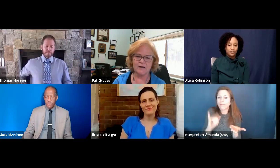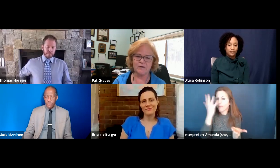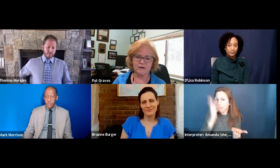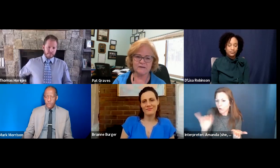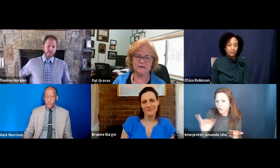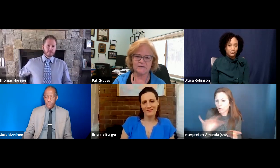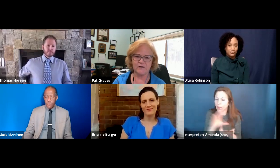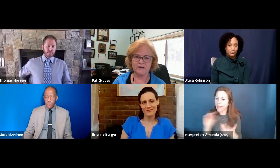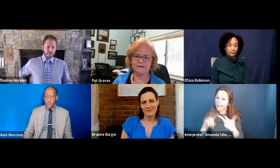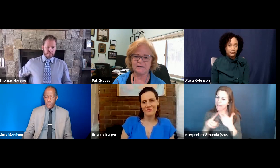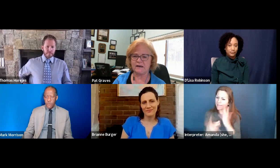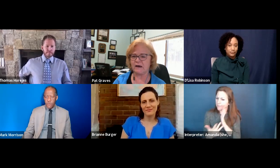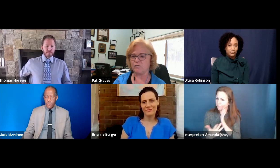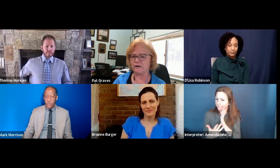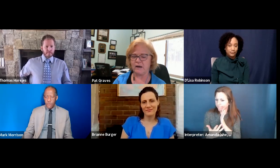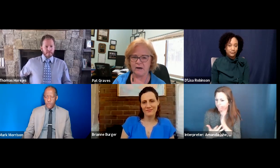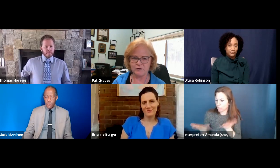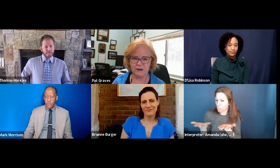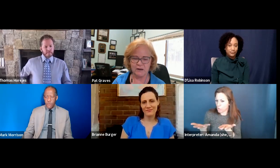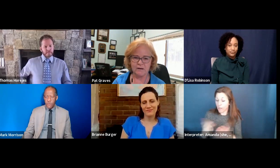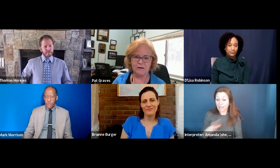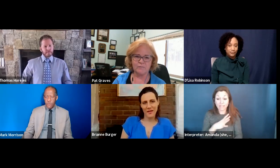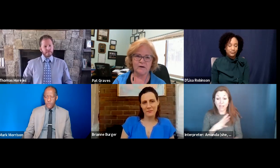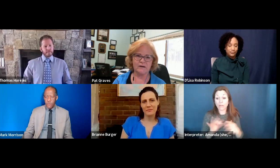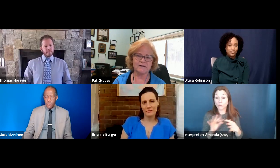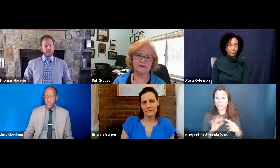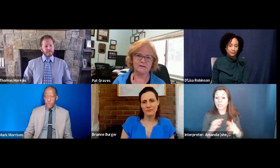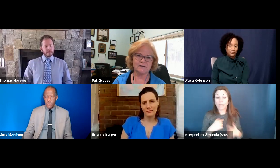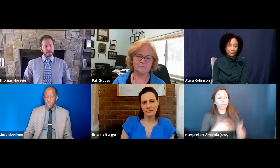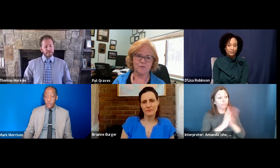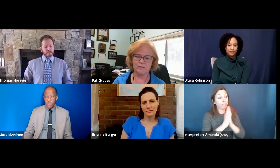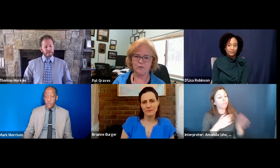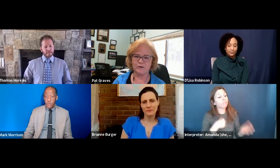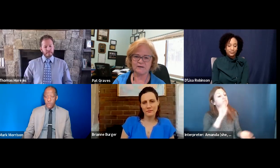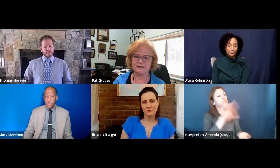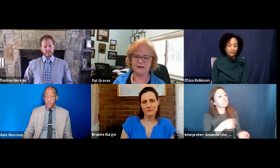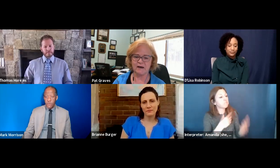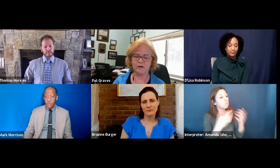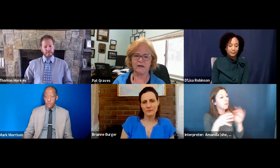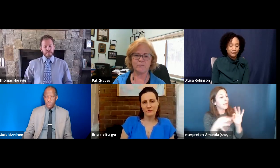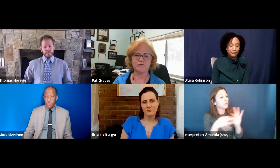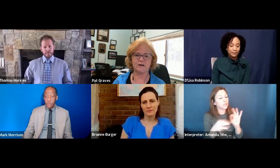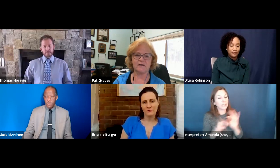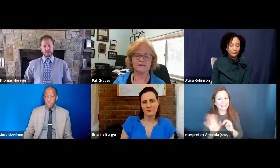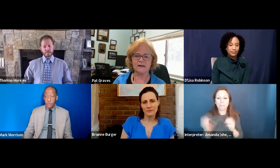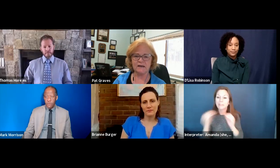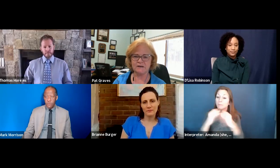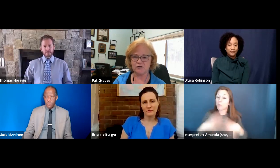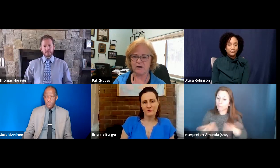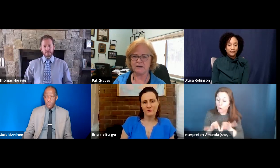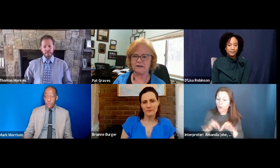technology? Because it's fine to say, I want captioning, but it's more important to say, I want captioning